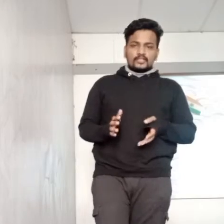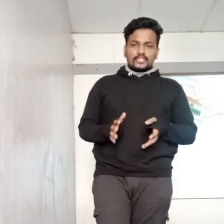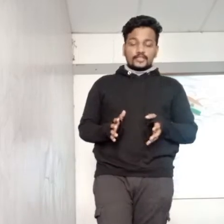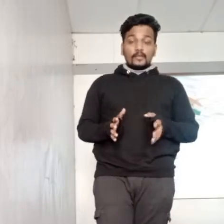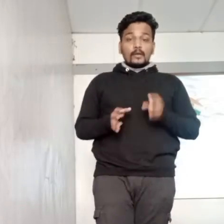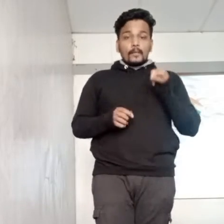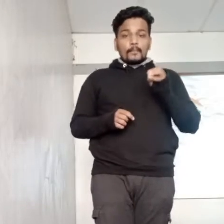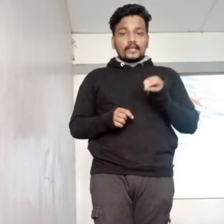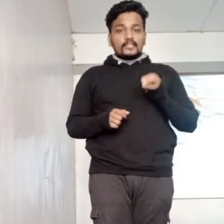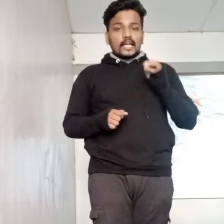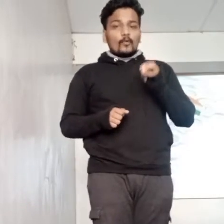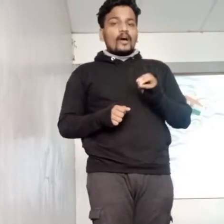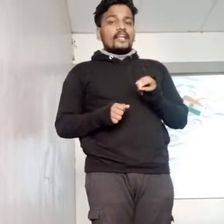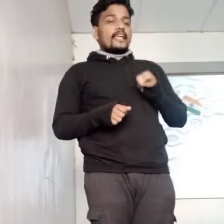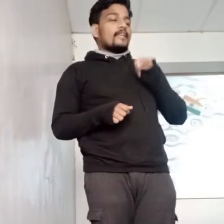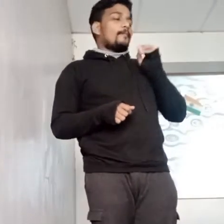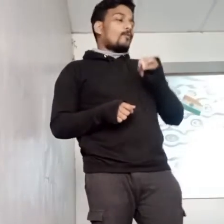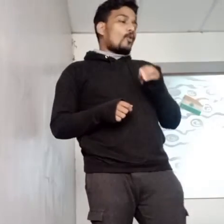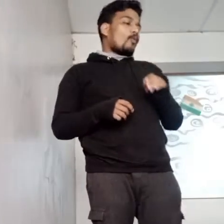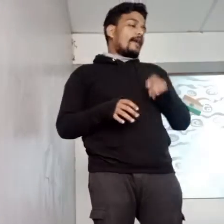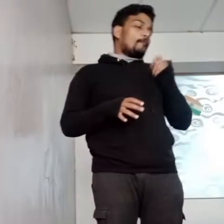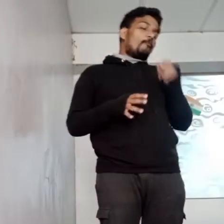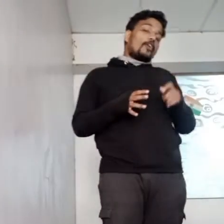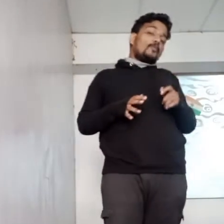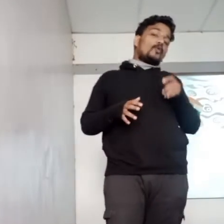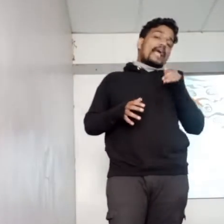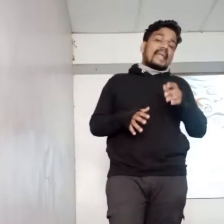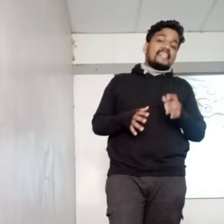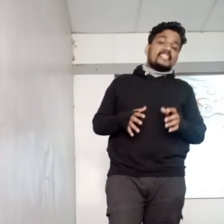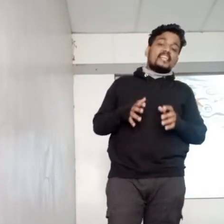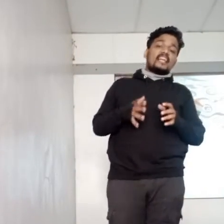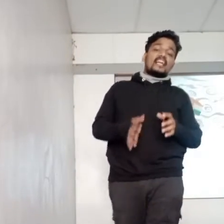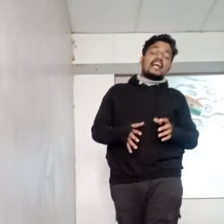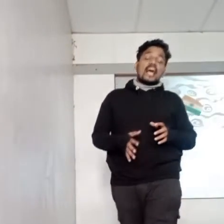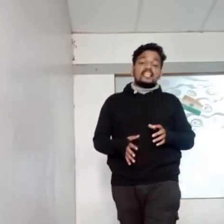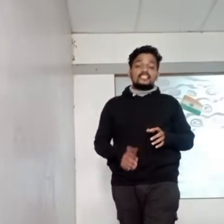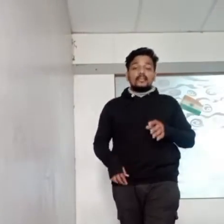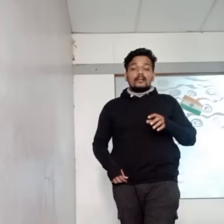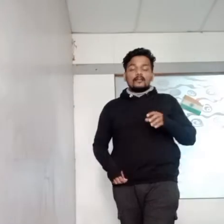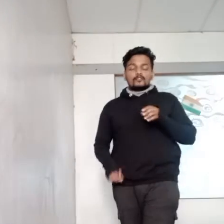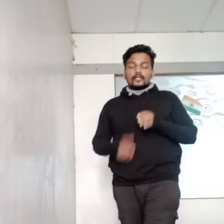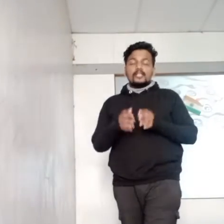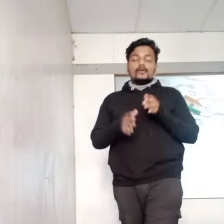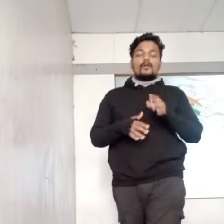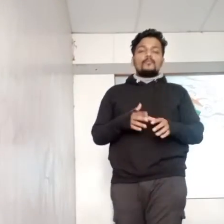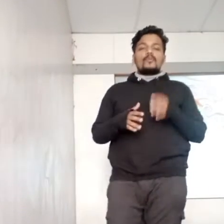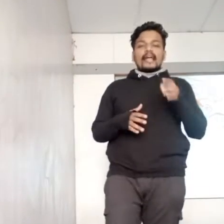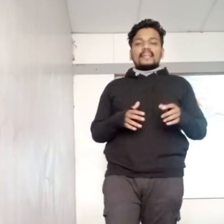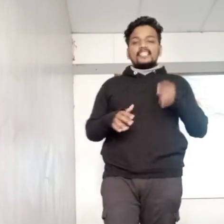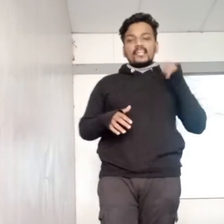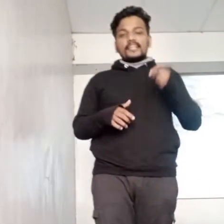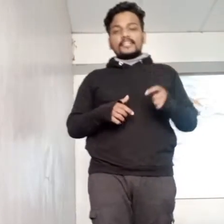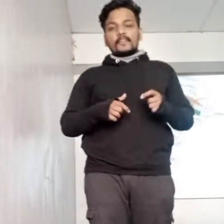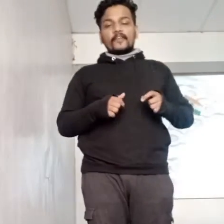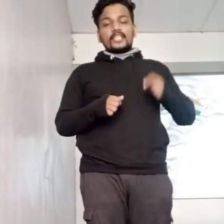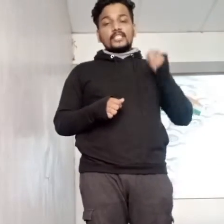system. But Java can provide one more additional class, one more additional interface